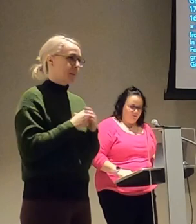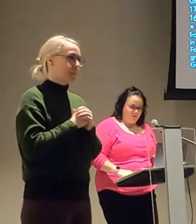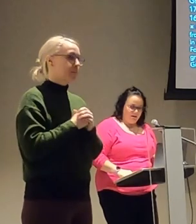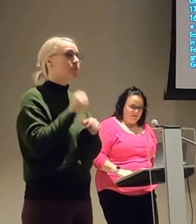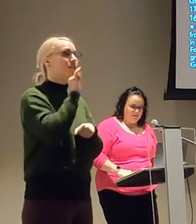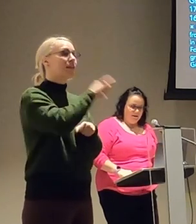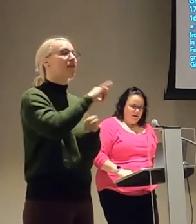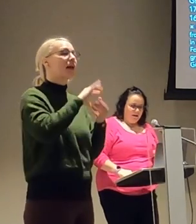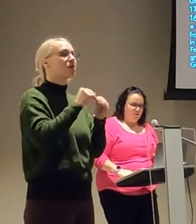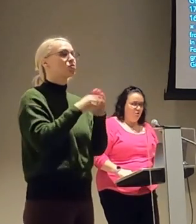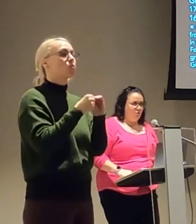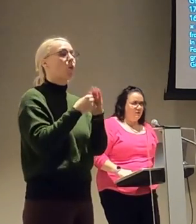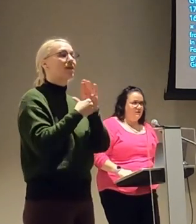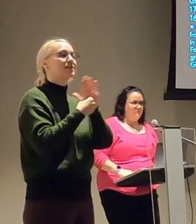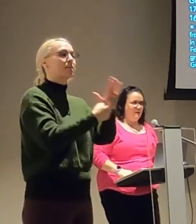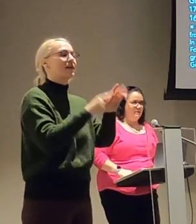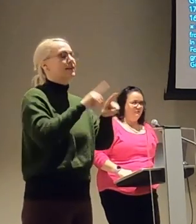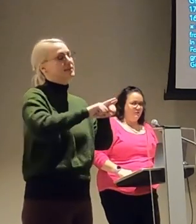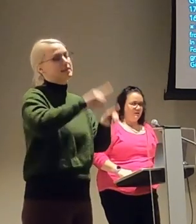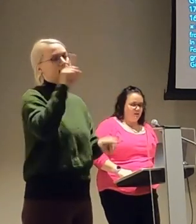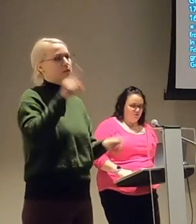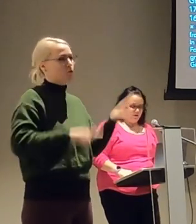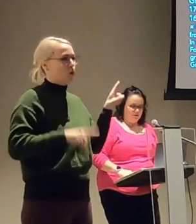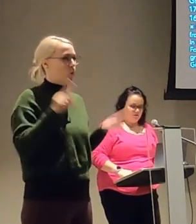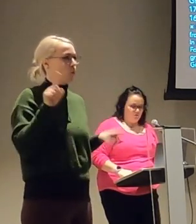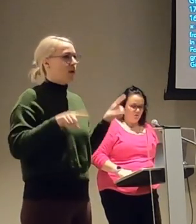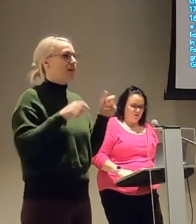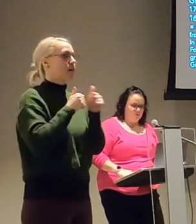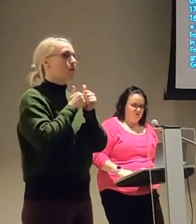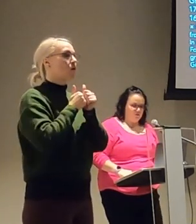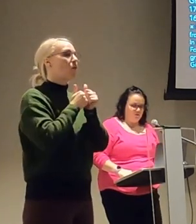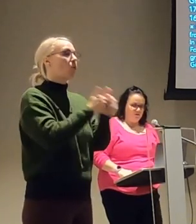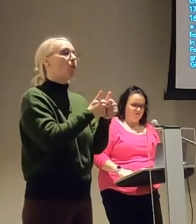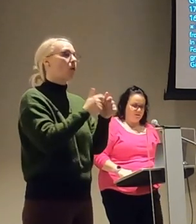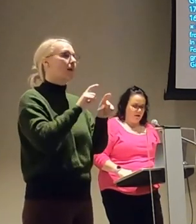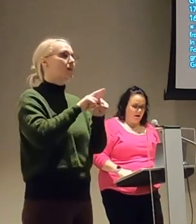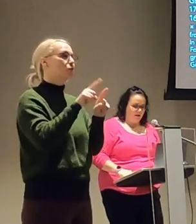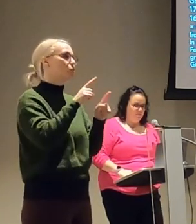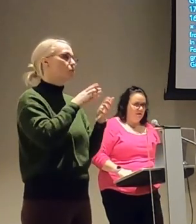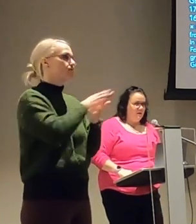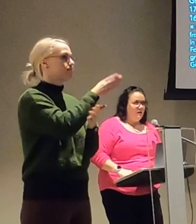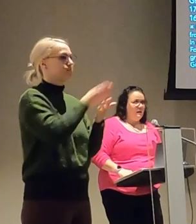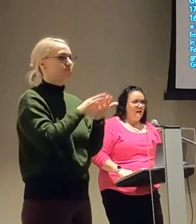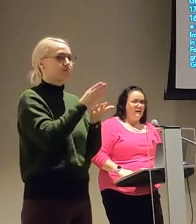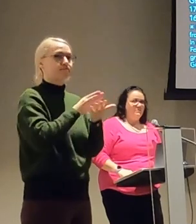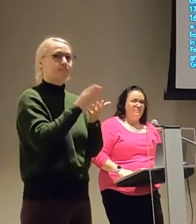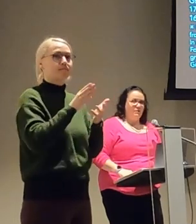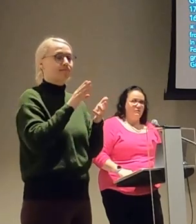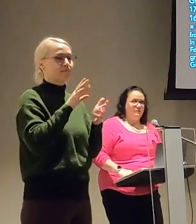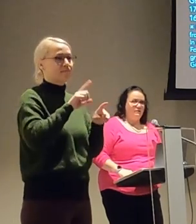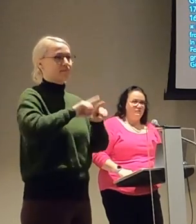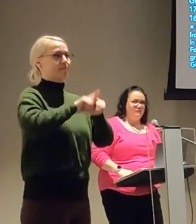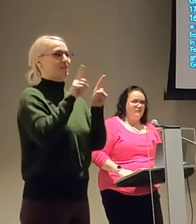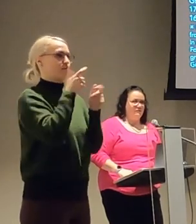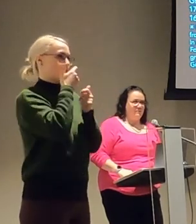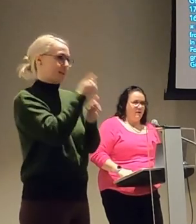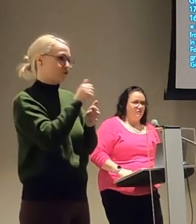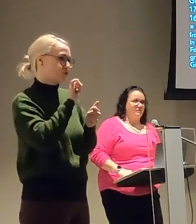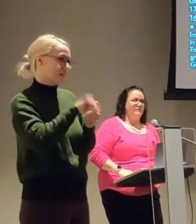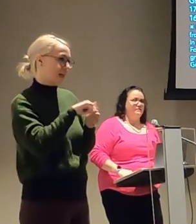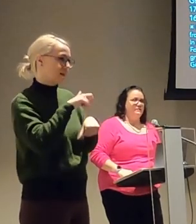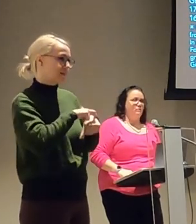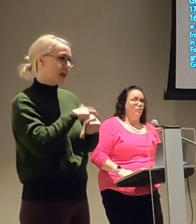in many different ways and according to many different interests or concerns of the time, and both interests